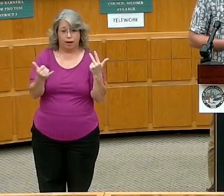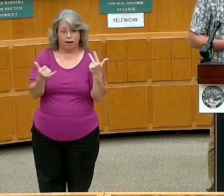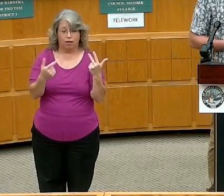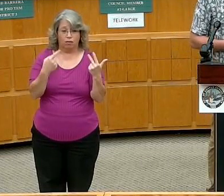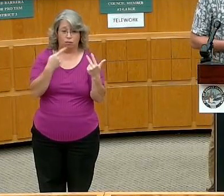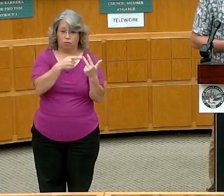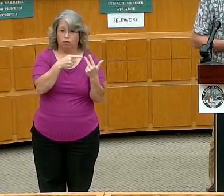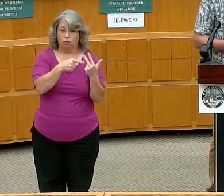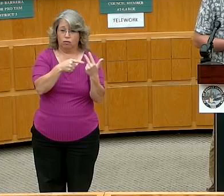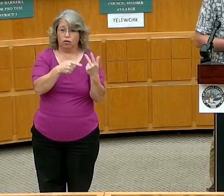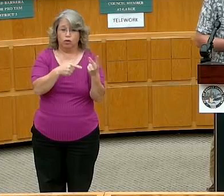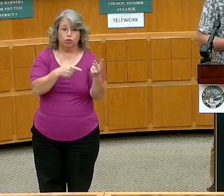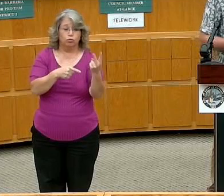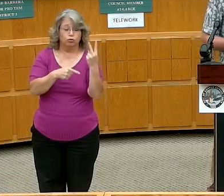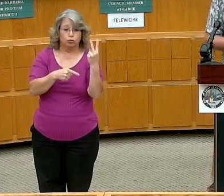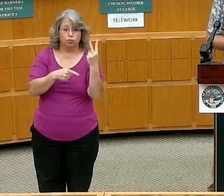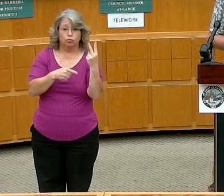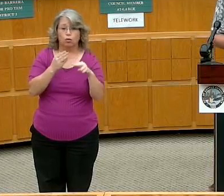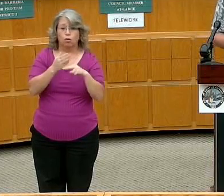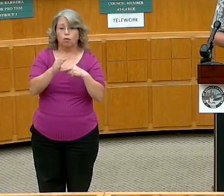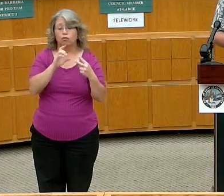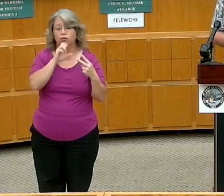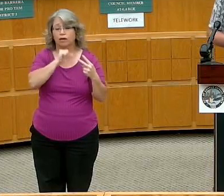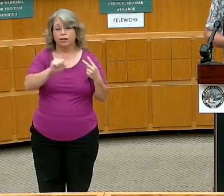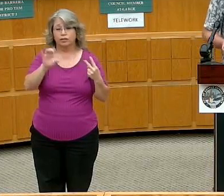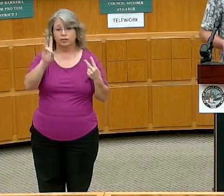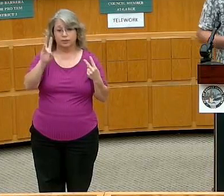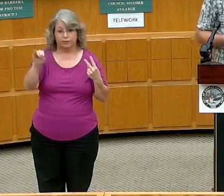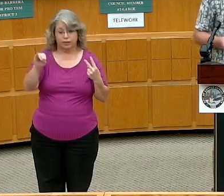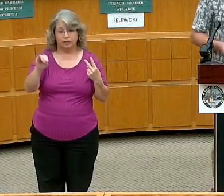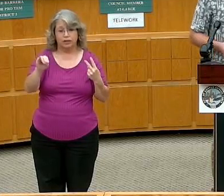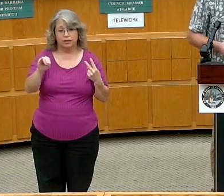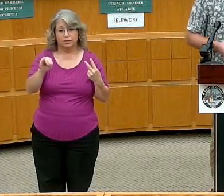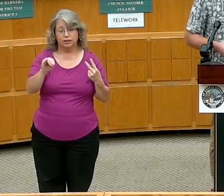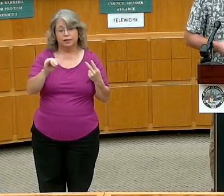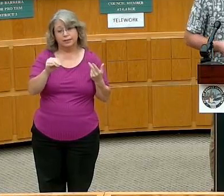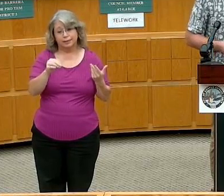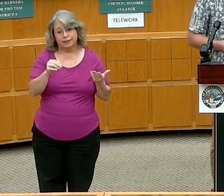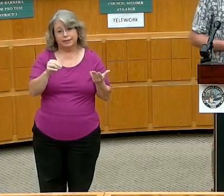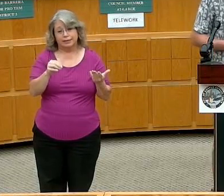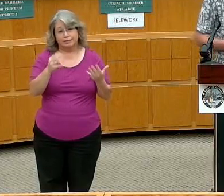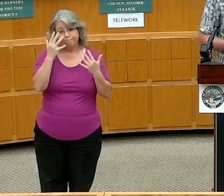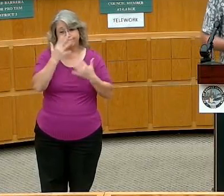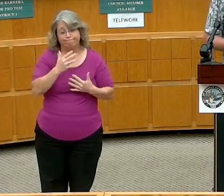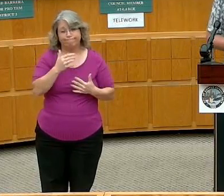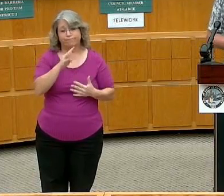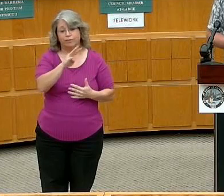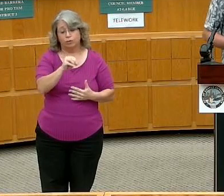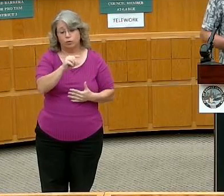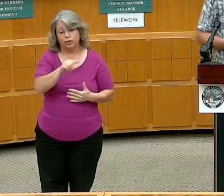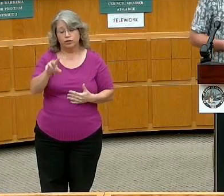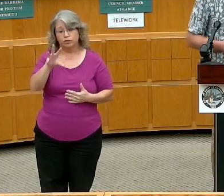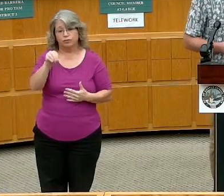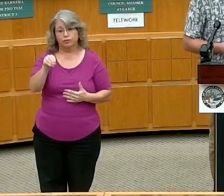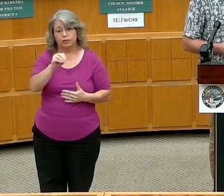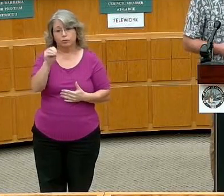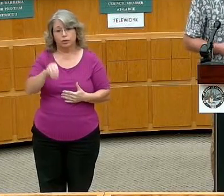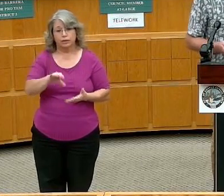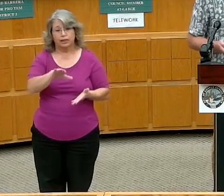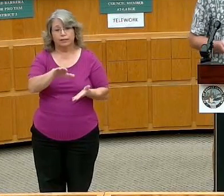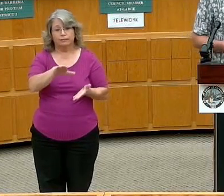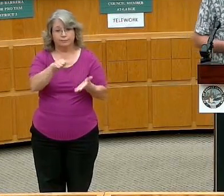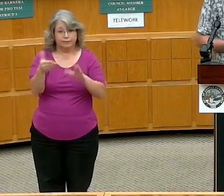COVID ID, and 2 of them are over 70. There's about a 40 to 50% chance of fatality if you're in that range.